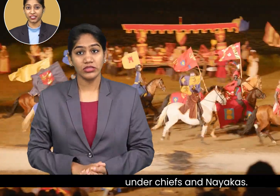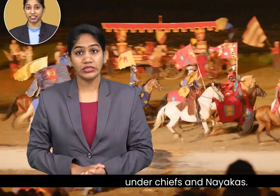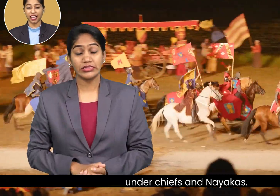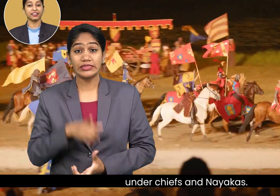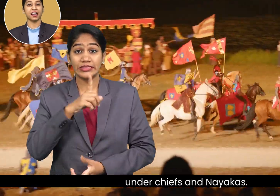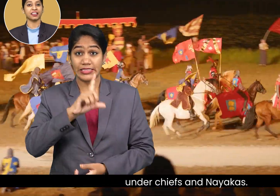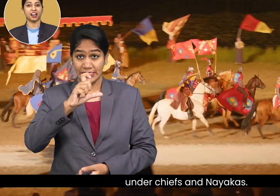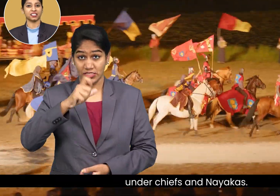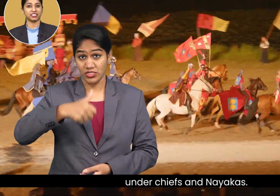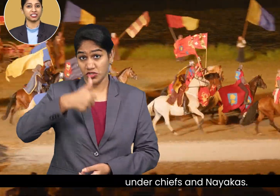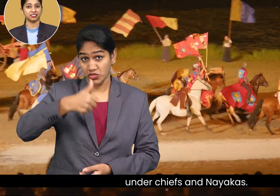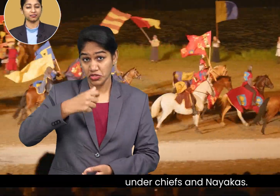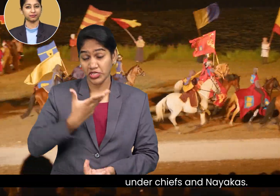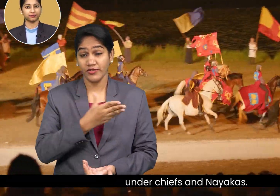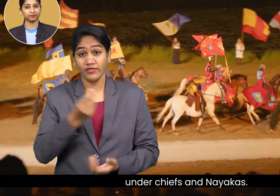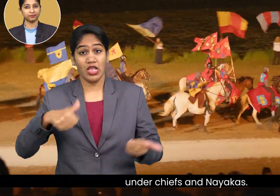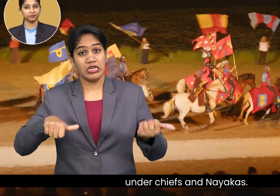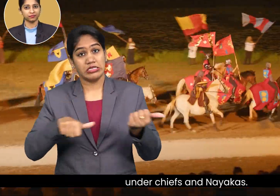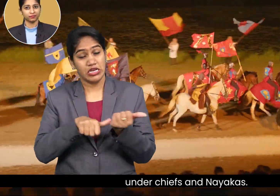under chiefs and Nayakas.